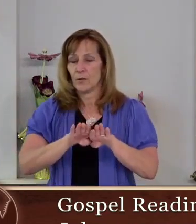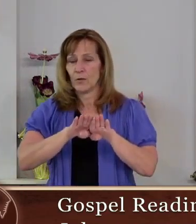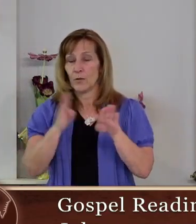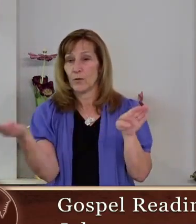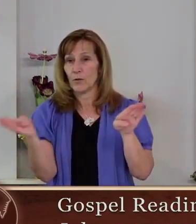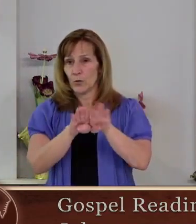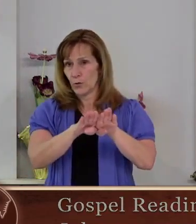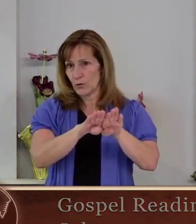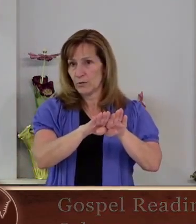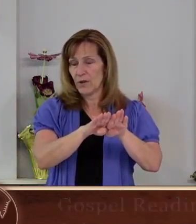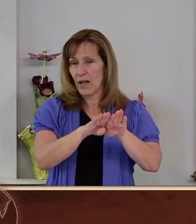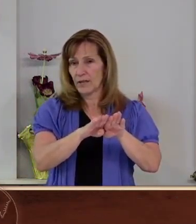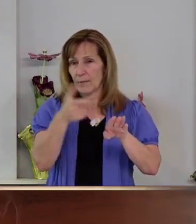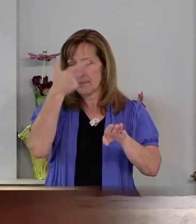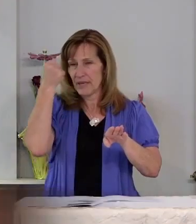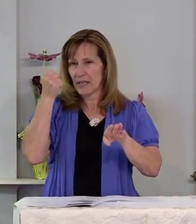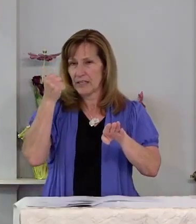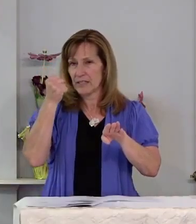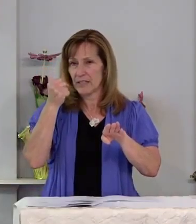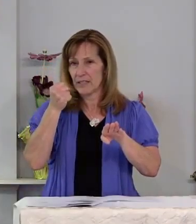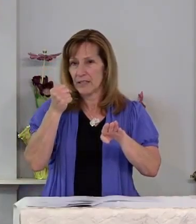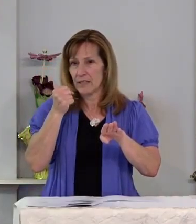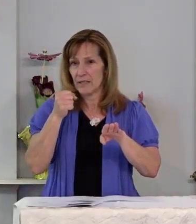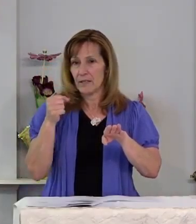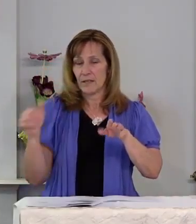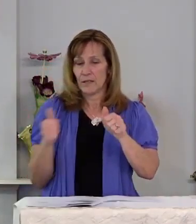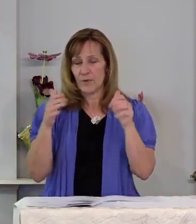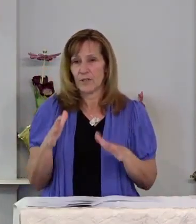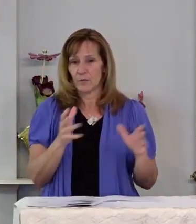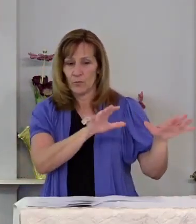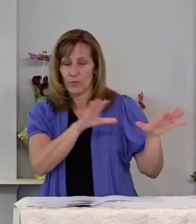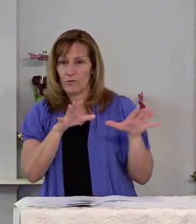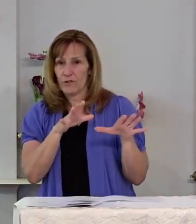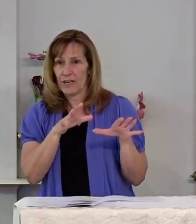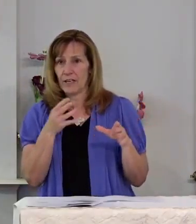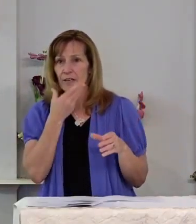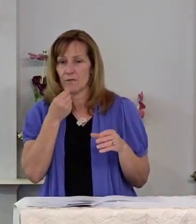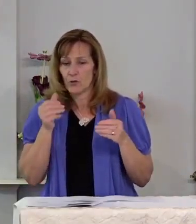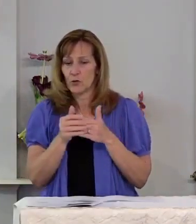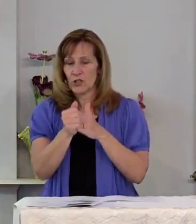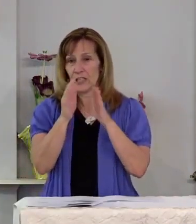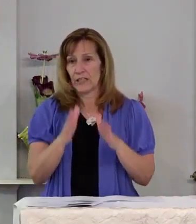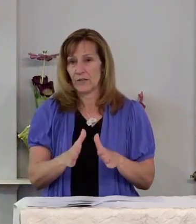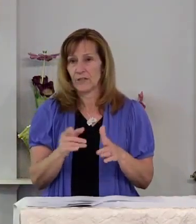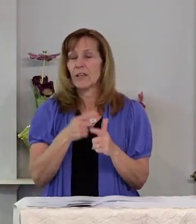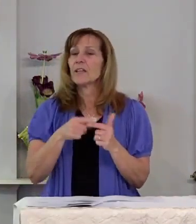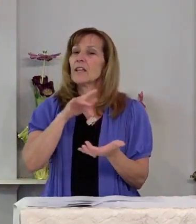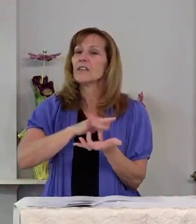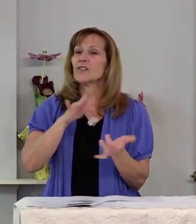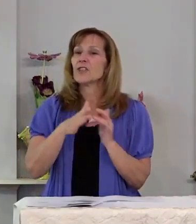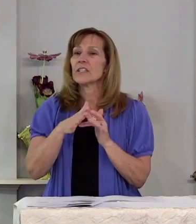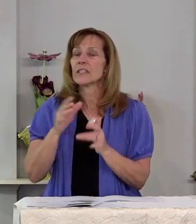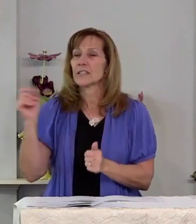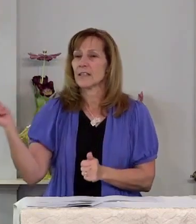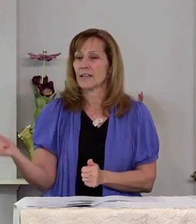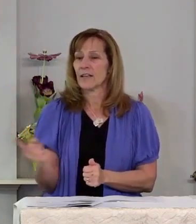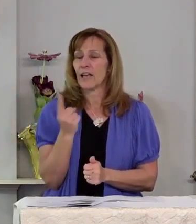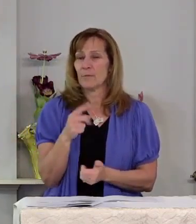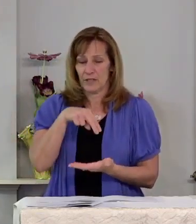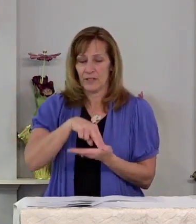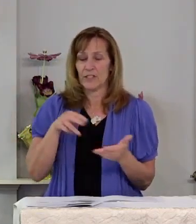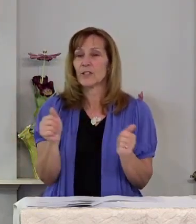were locked because they were afraid of the Jewish leaders. Then Jesus came and stood